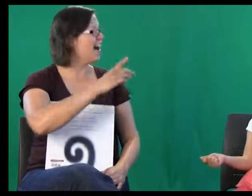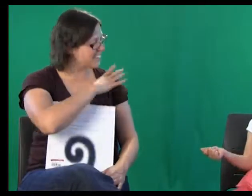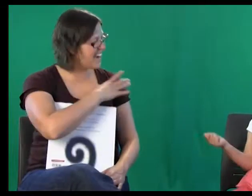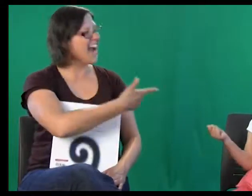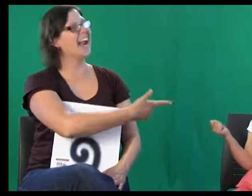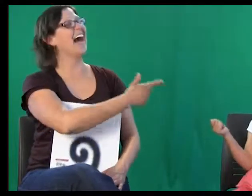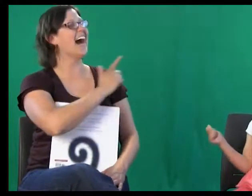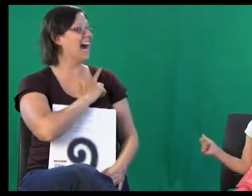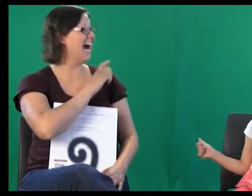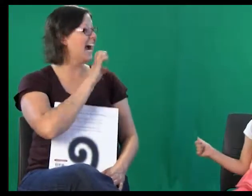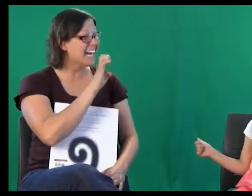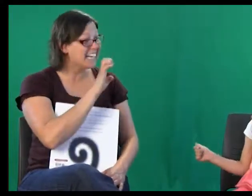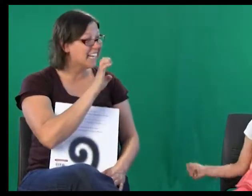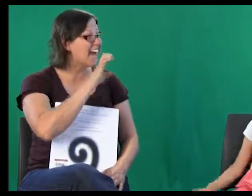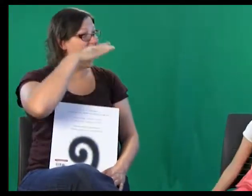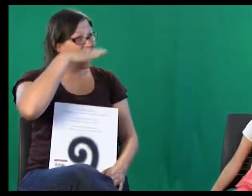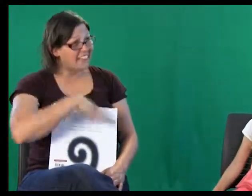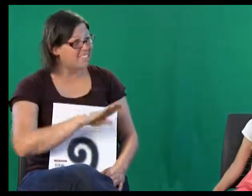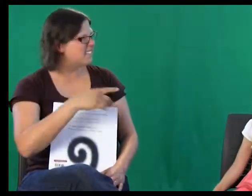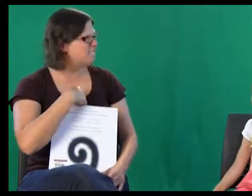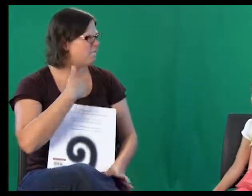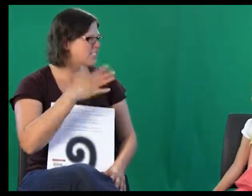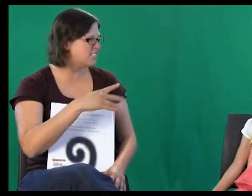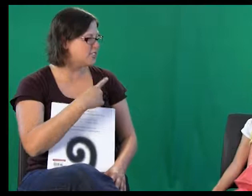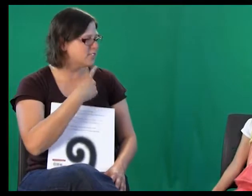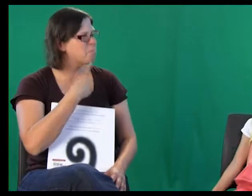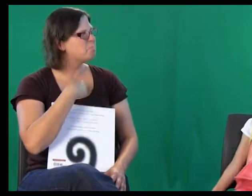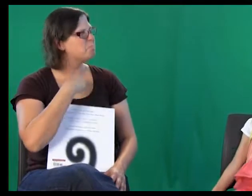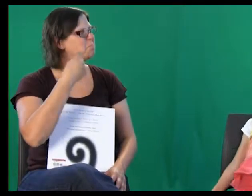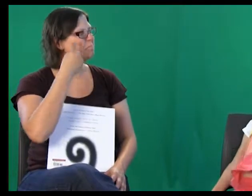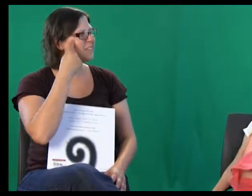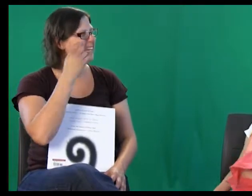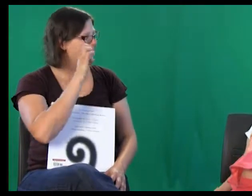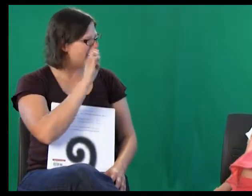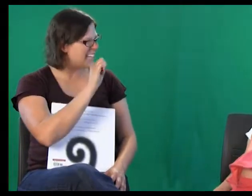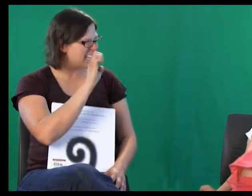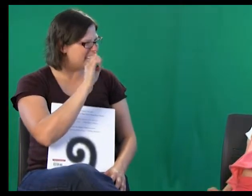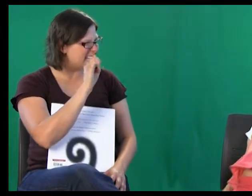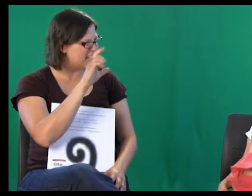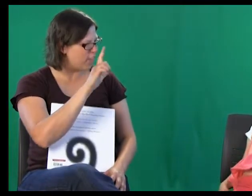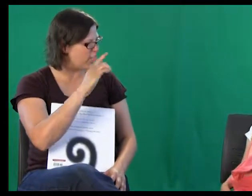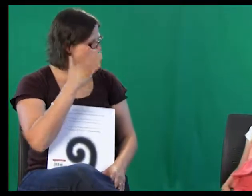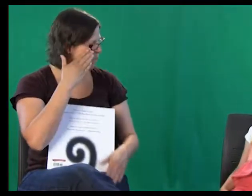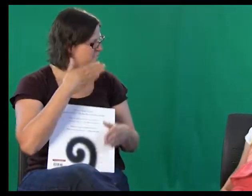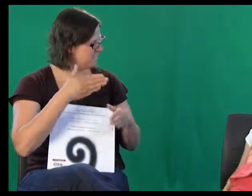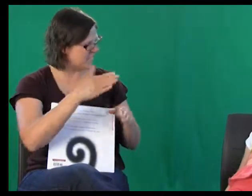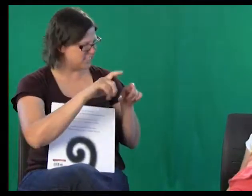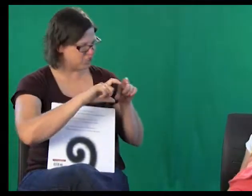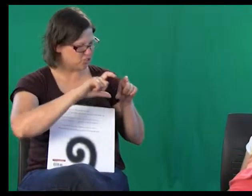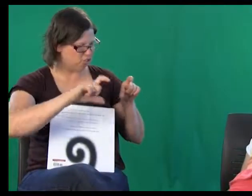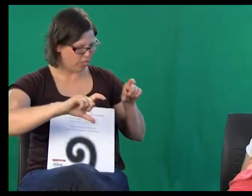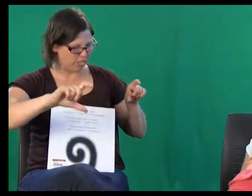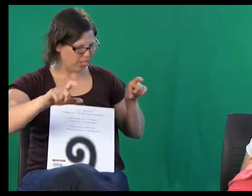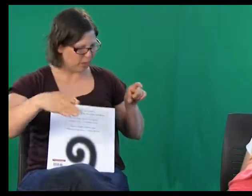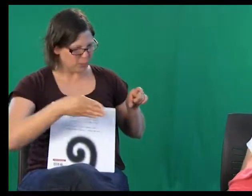A dog. Okay. All right, very good. All right, now E. Elephant? I already said elephant. Let me think of something else. How about an eel? You